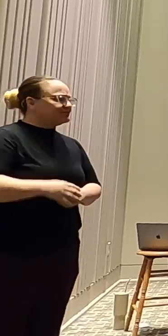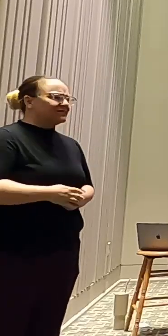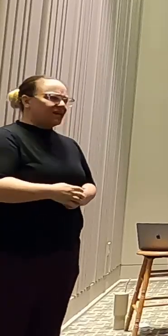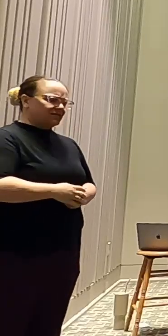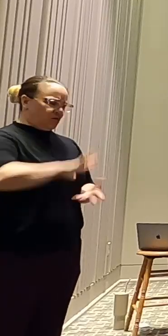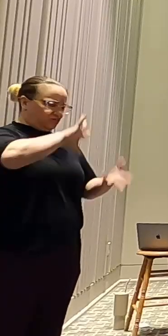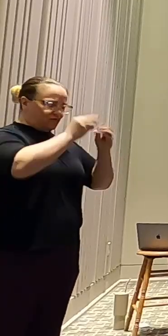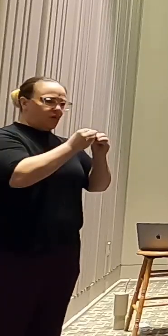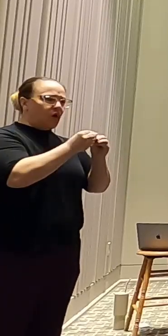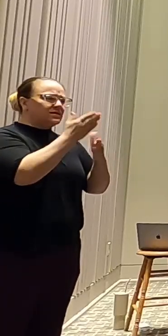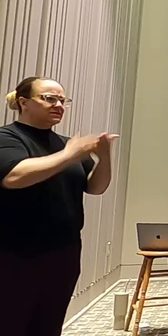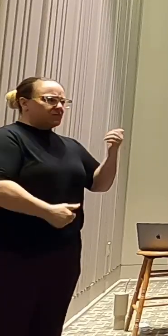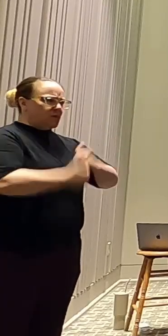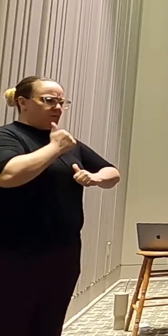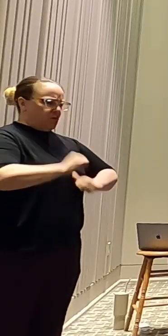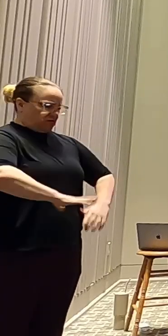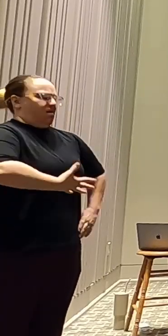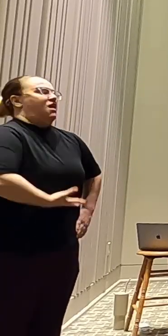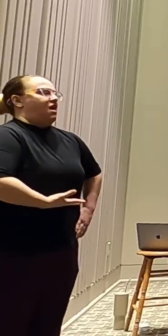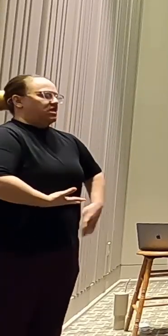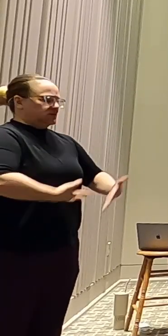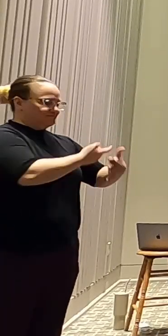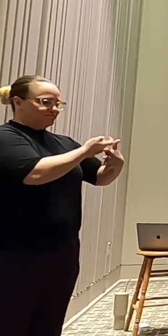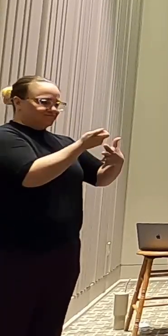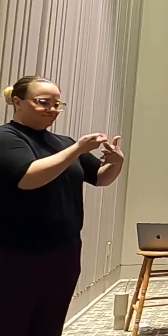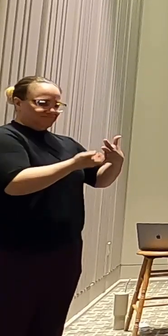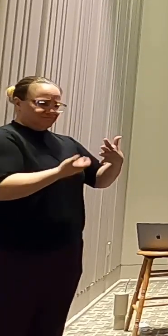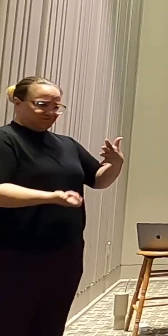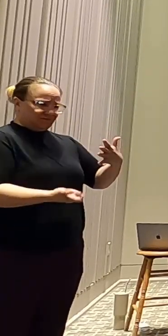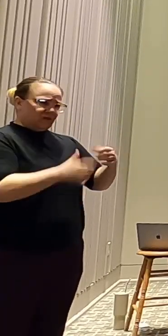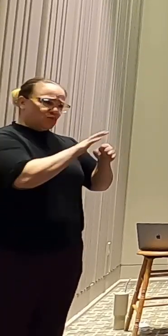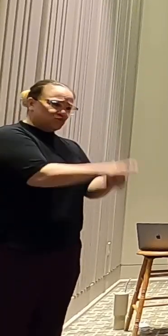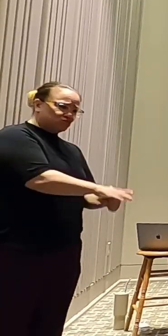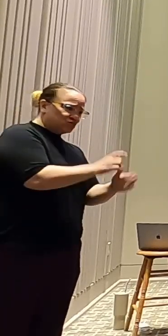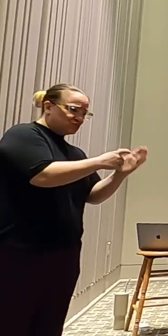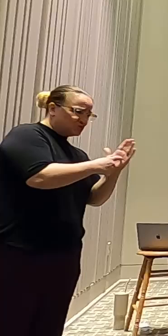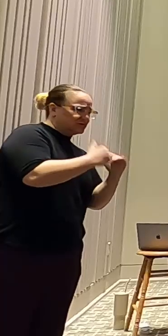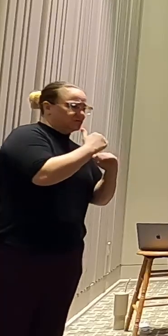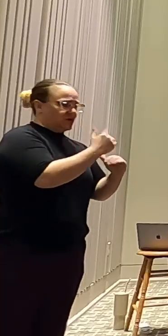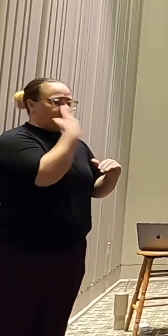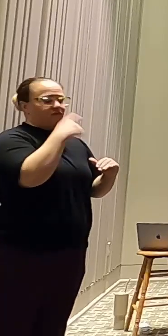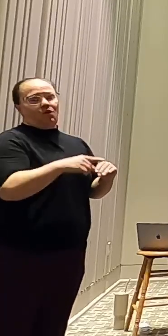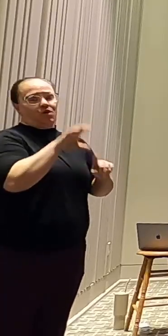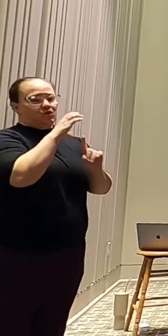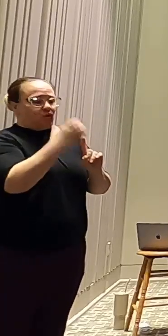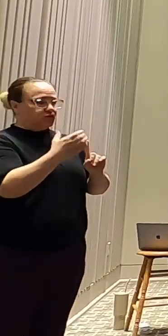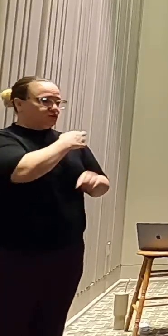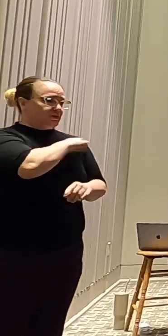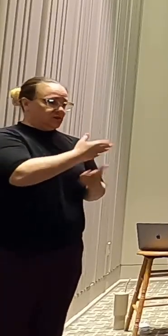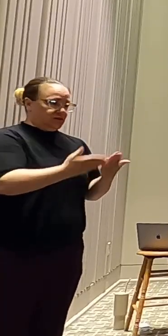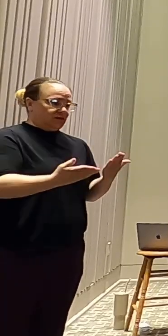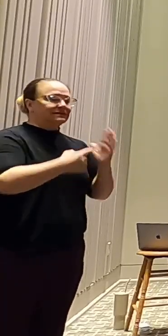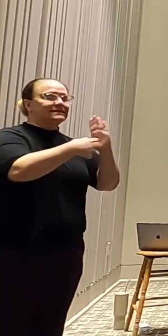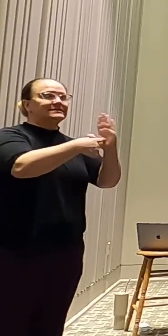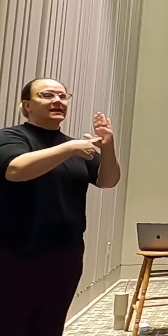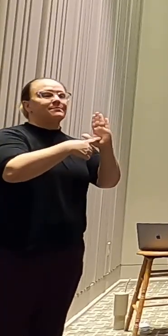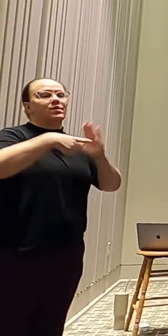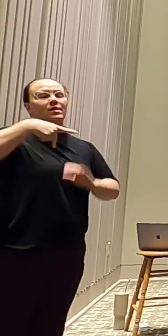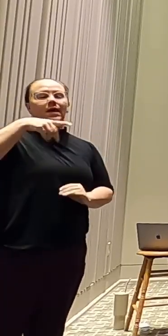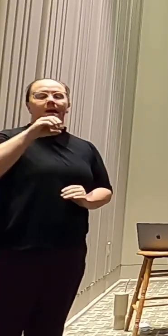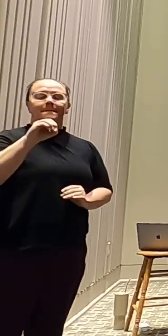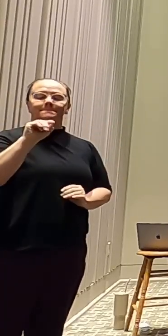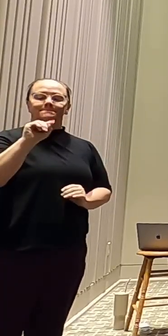the most offensive and political and cultural and religious restrictions. For example, bans on potlatch ceremonies